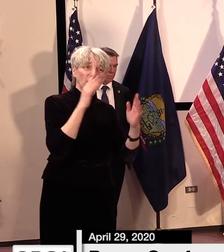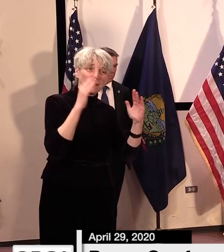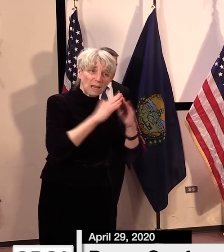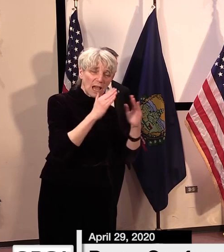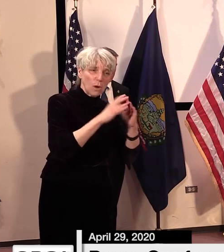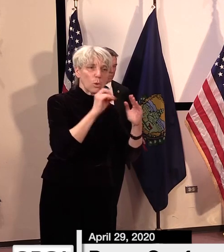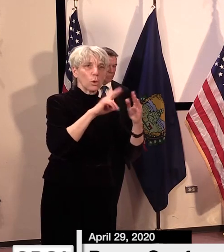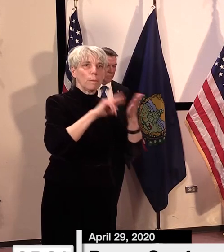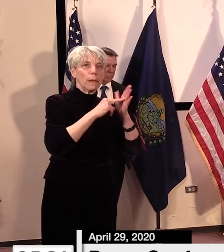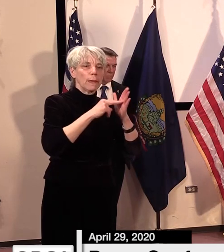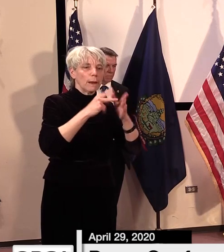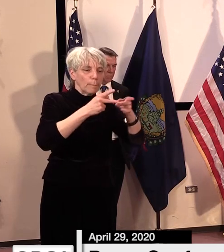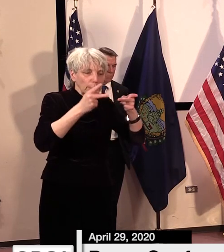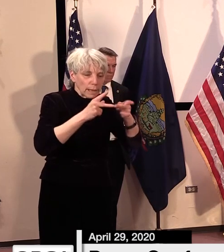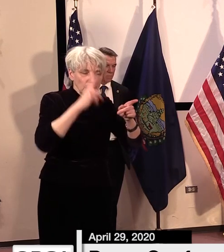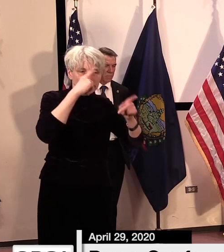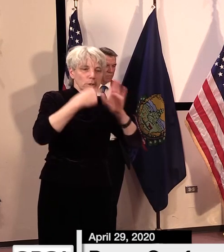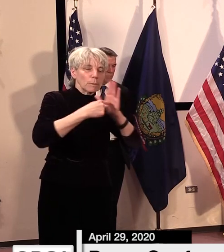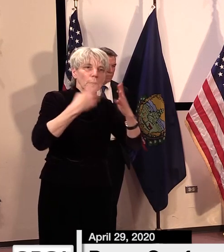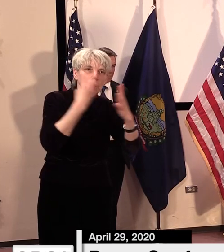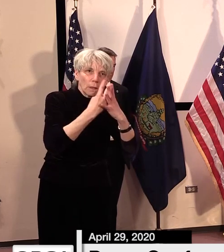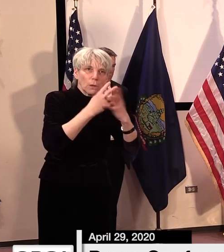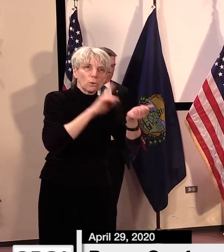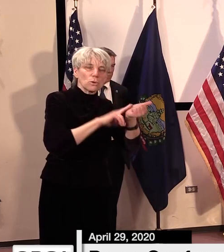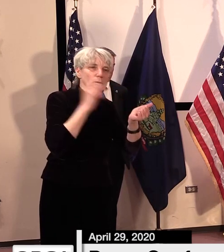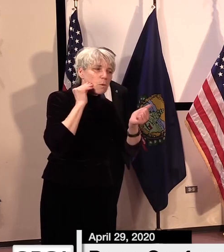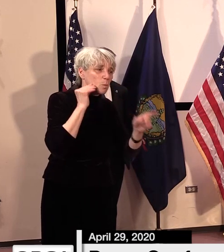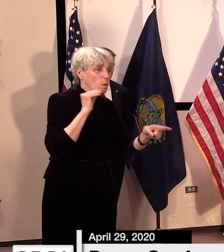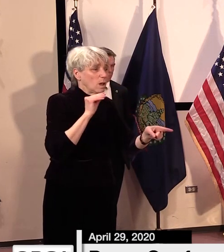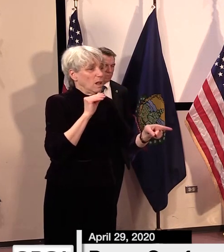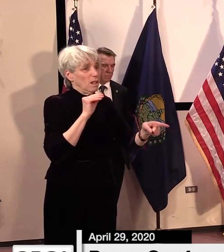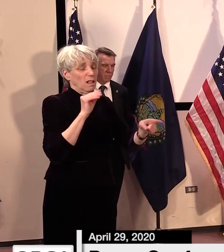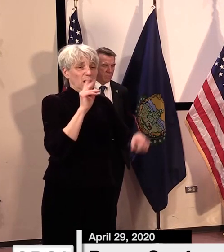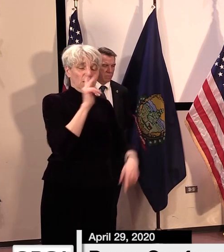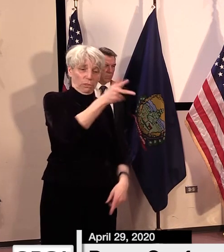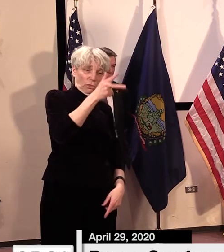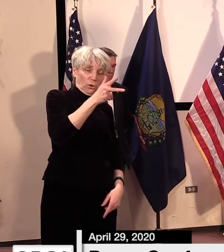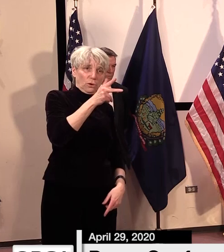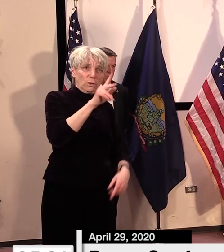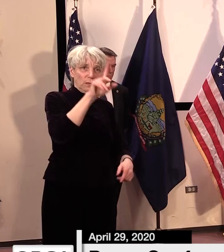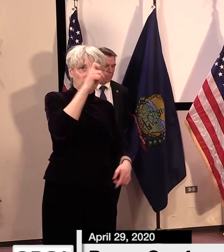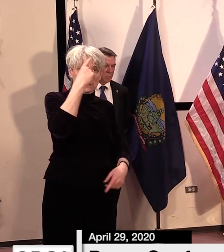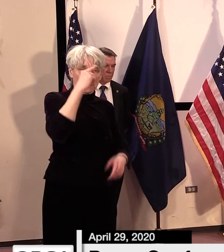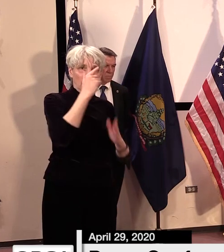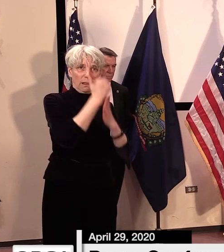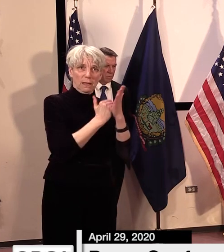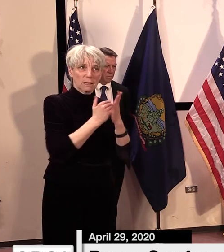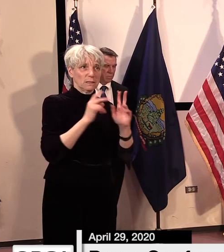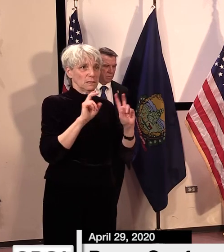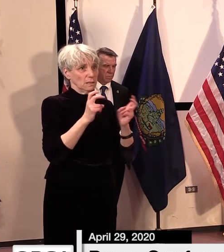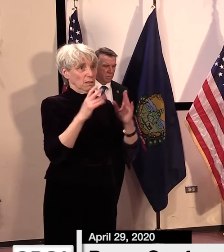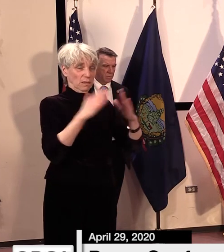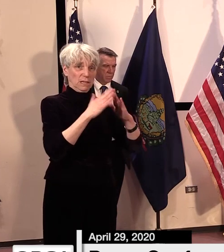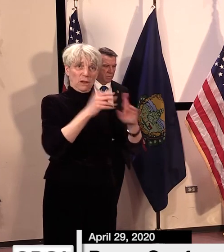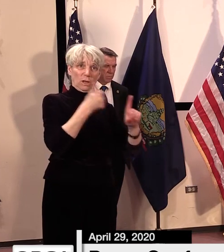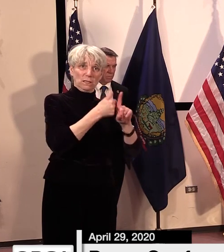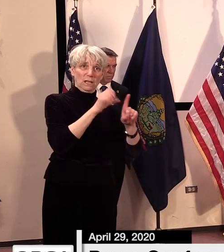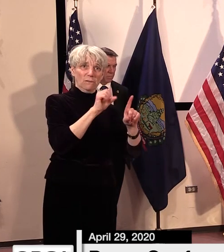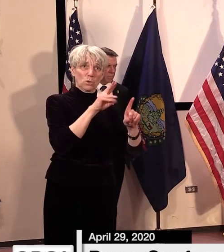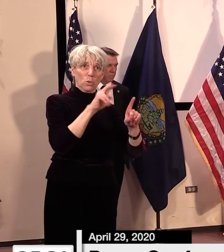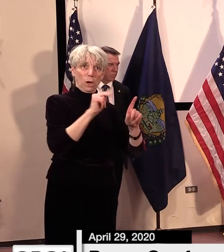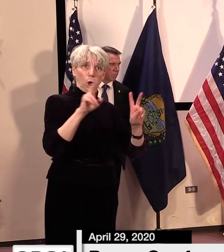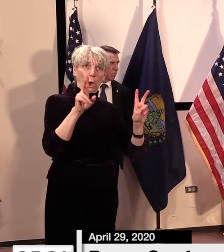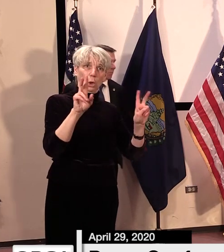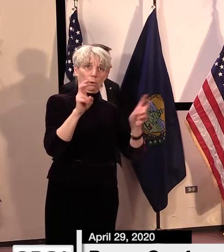town of 6,000, when they end up number three on the state list, might be considered a hotspot for right. So,